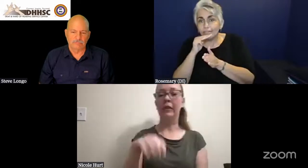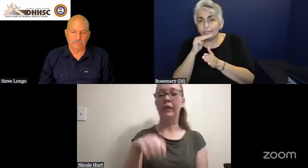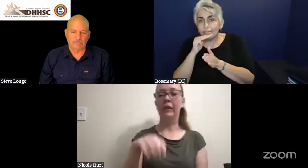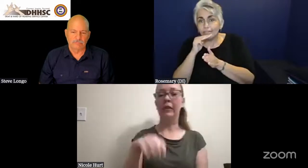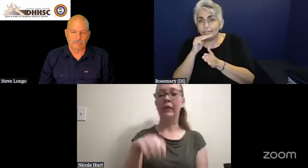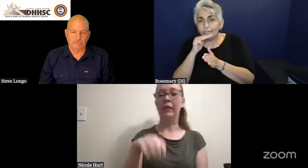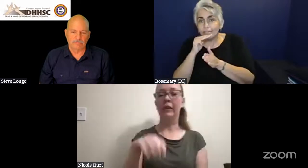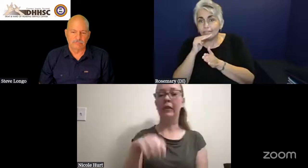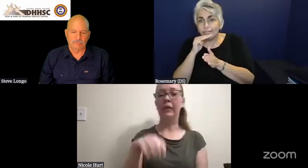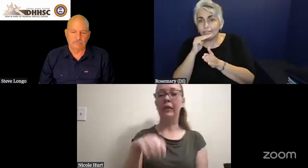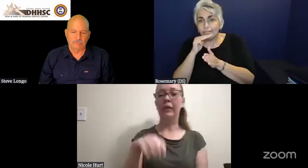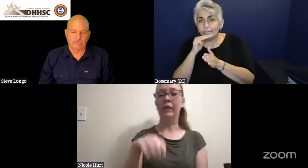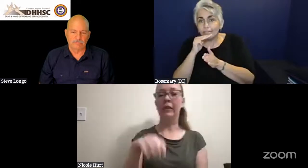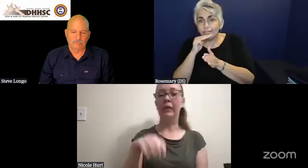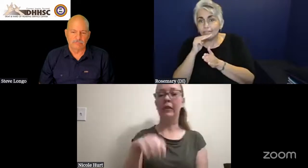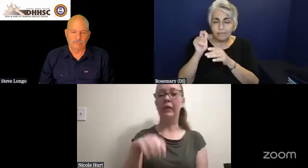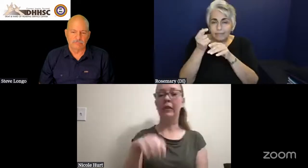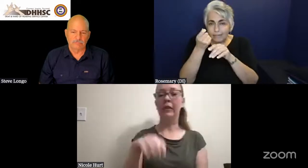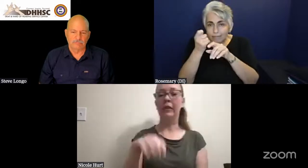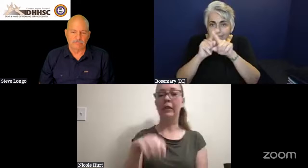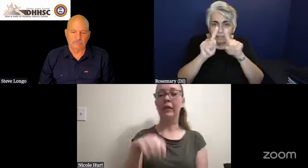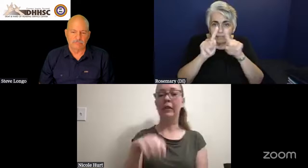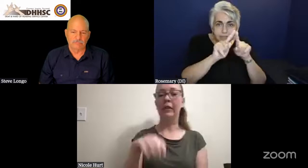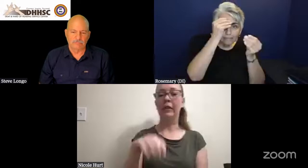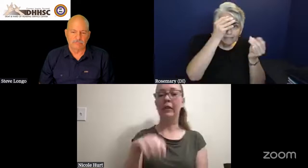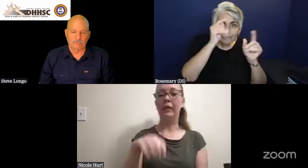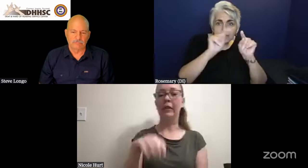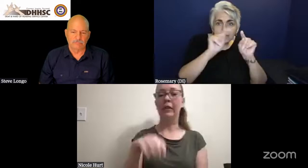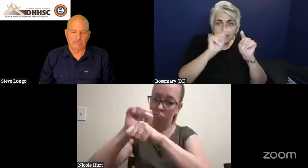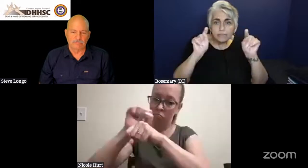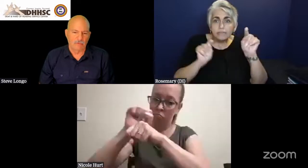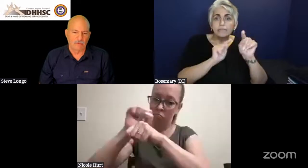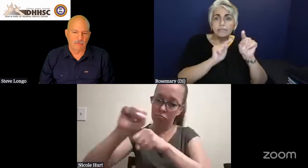when I was the temporary secretary, and then